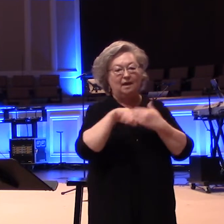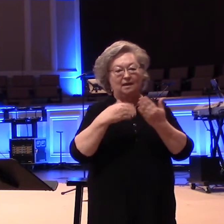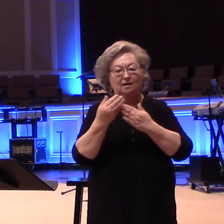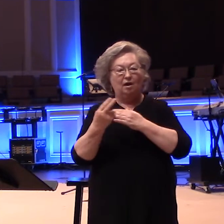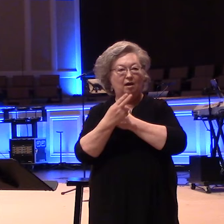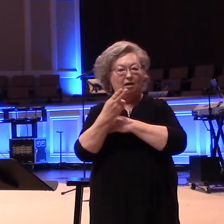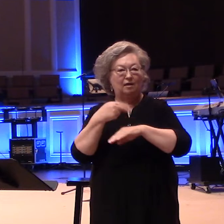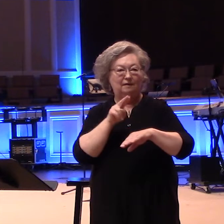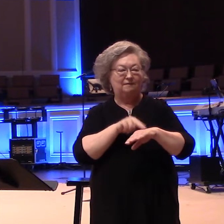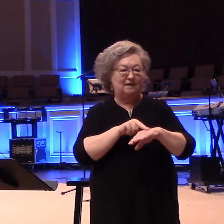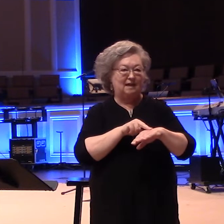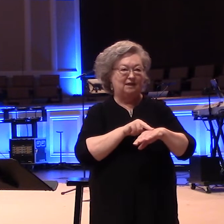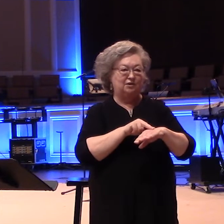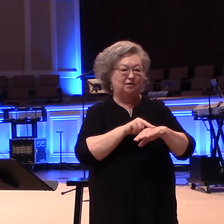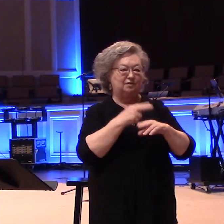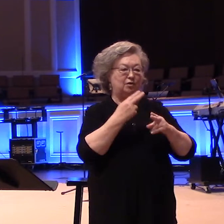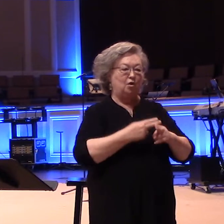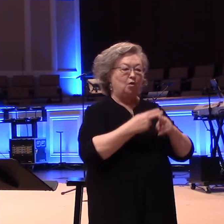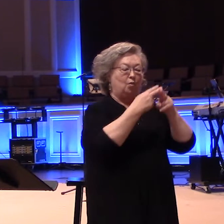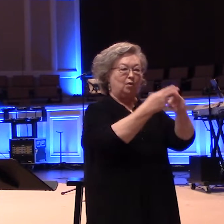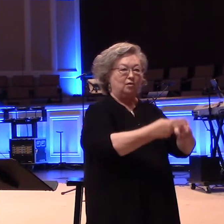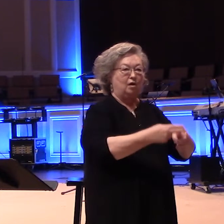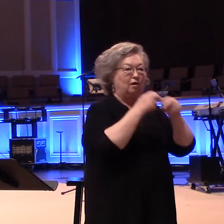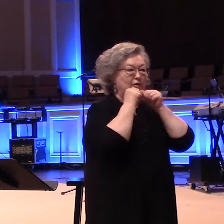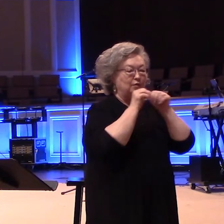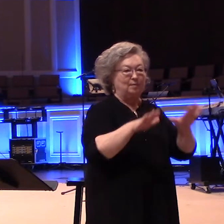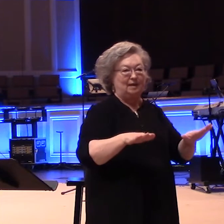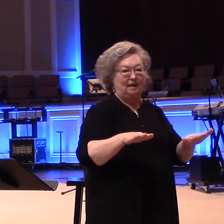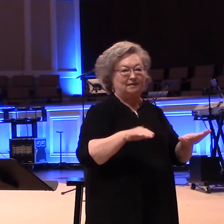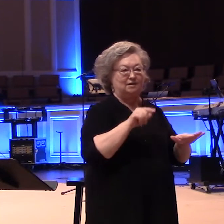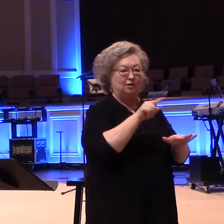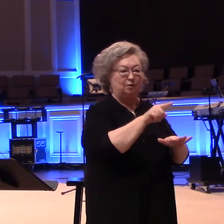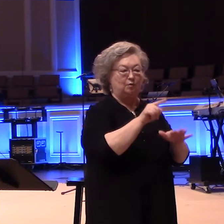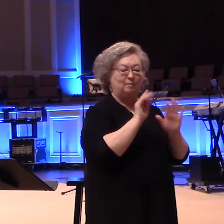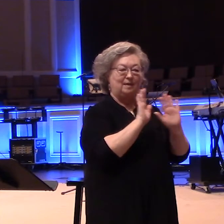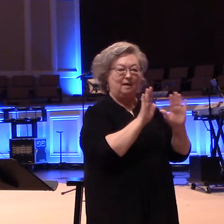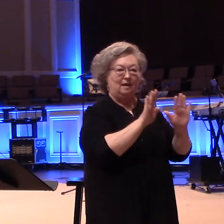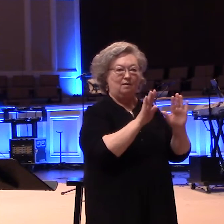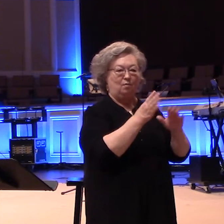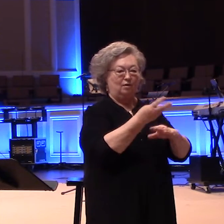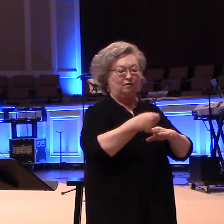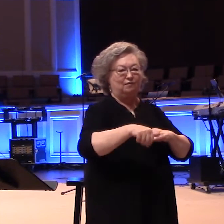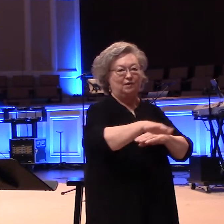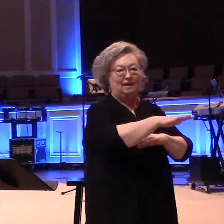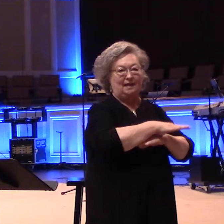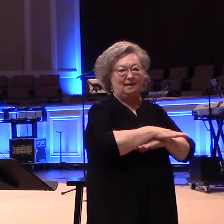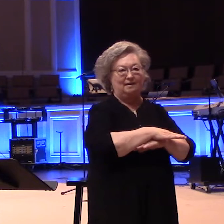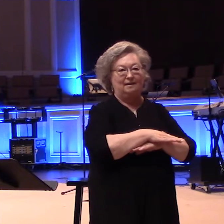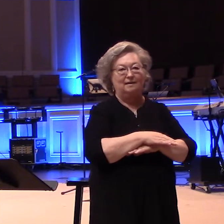a delightful land, says the Lord of hosts. You can be seated.